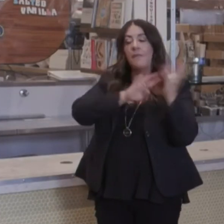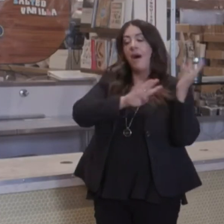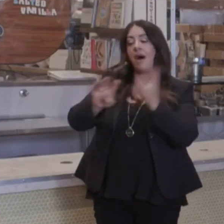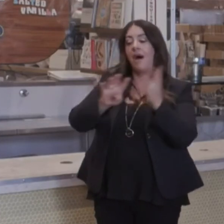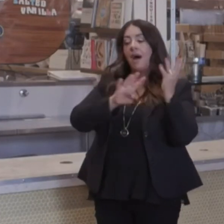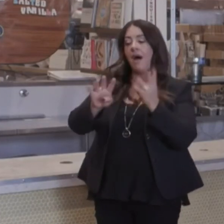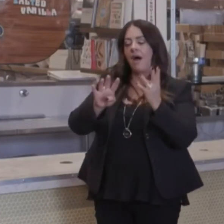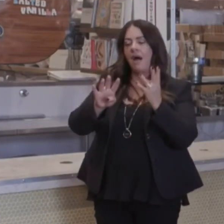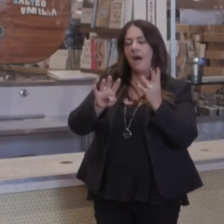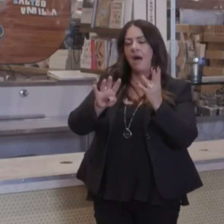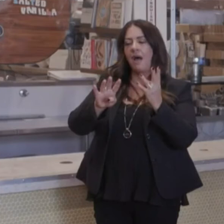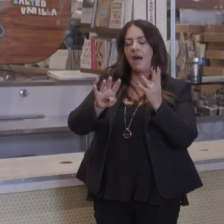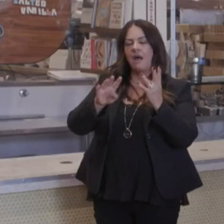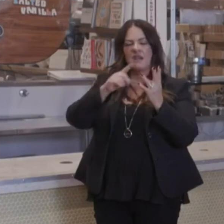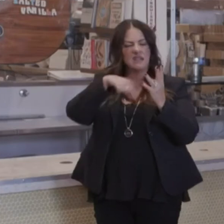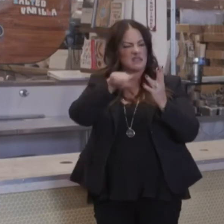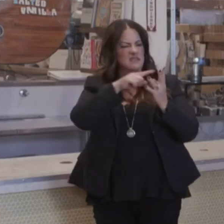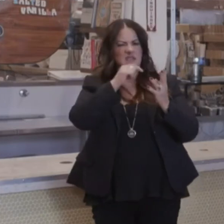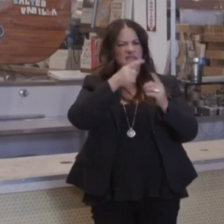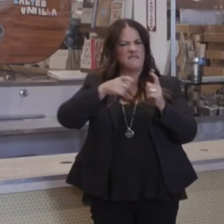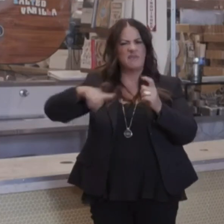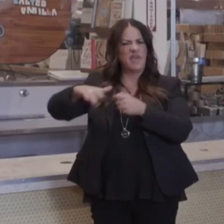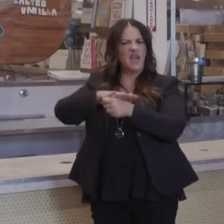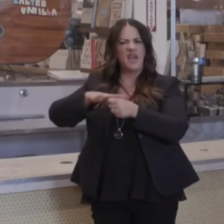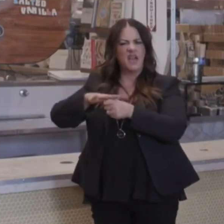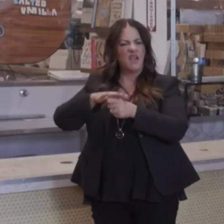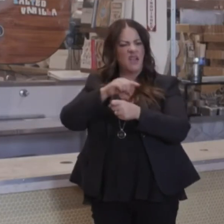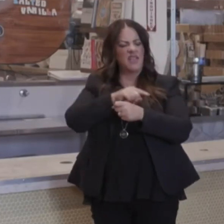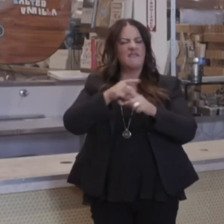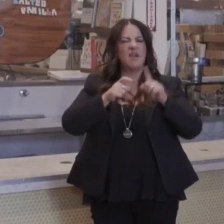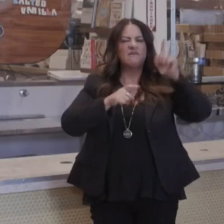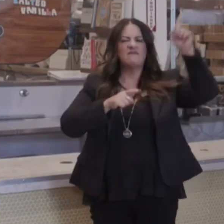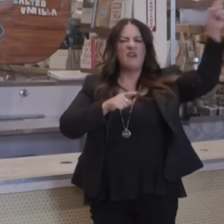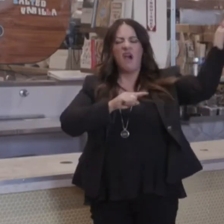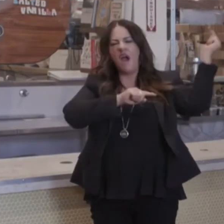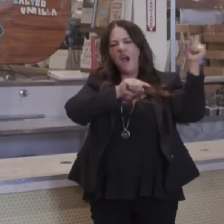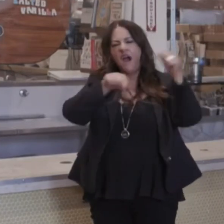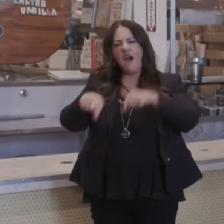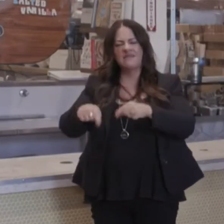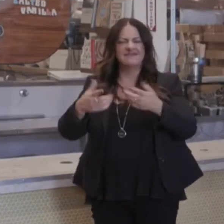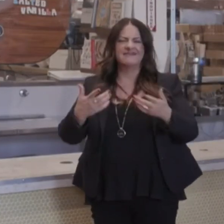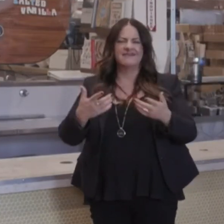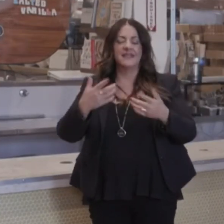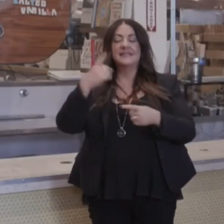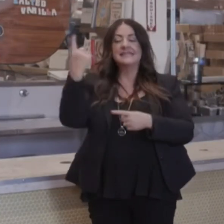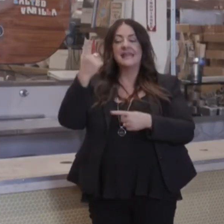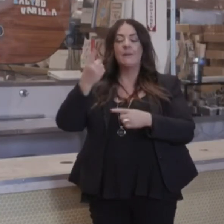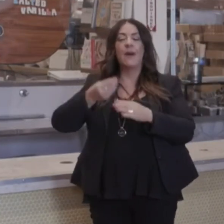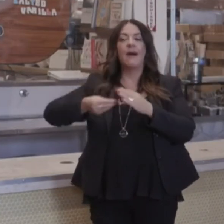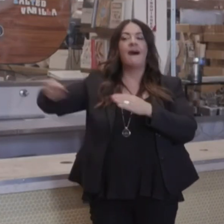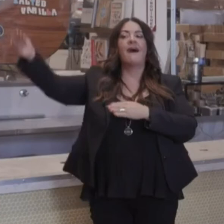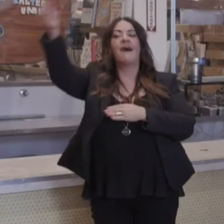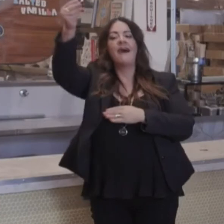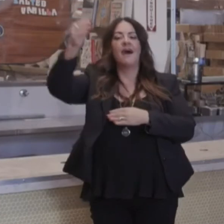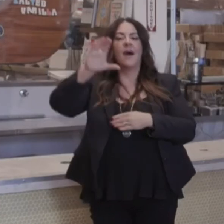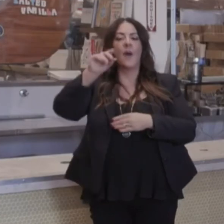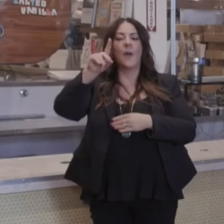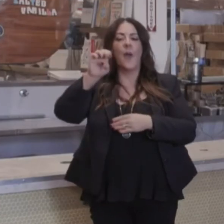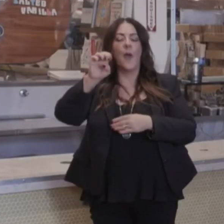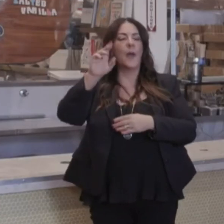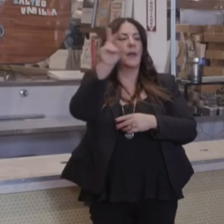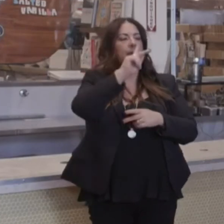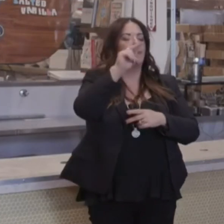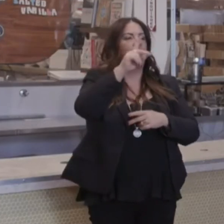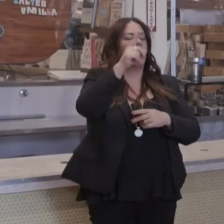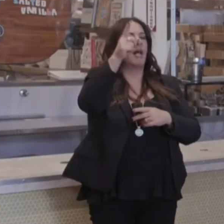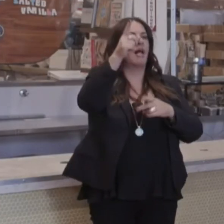found out subsequently that that code, somehow a community-based organization shared that code, and there was a group code, and you started to see